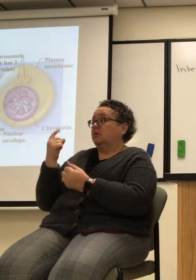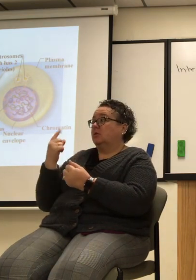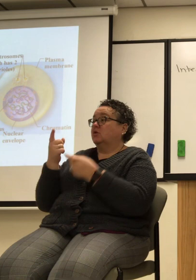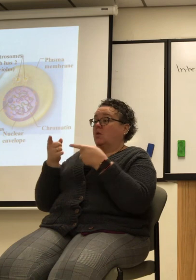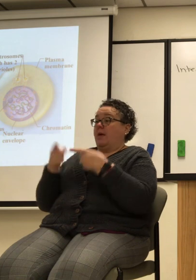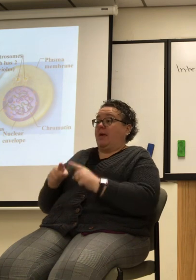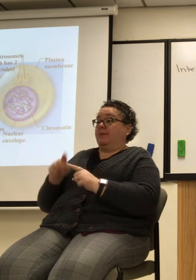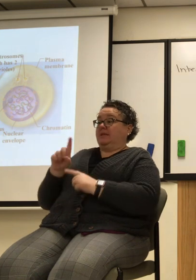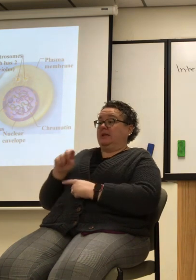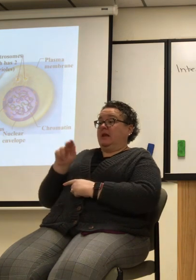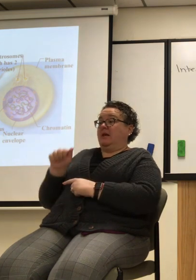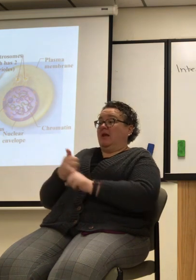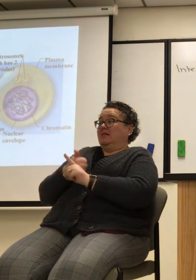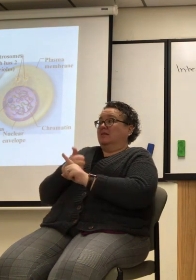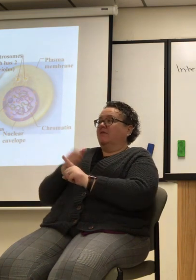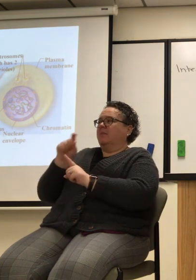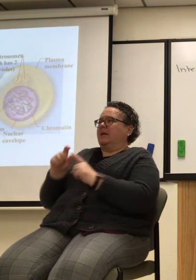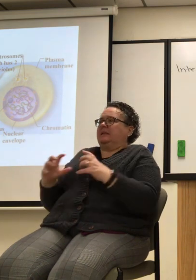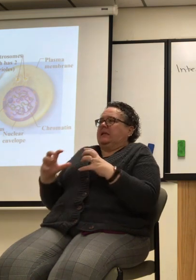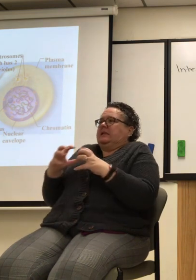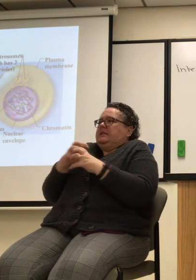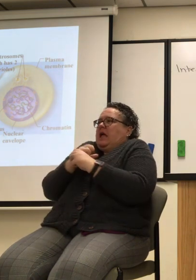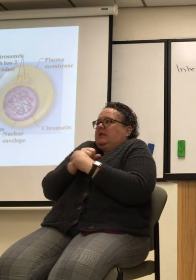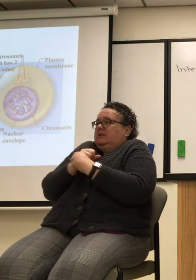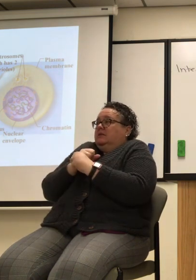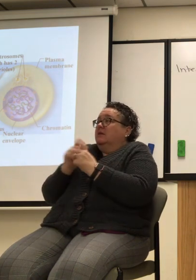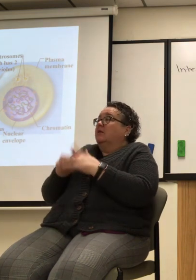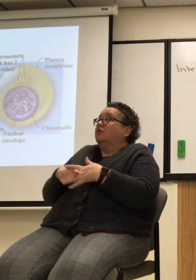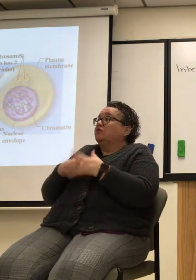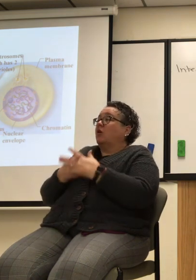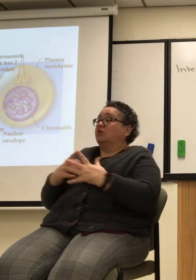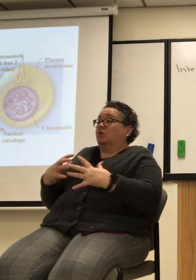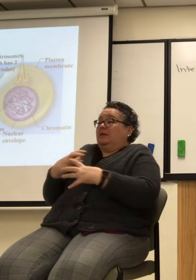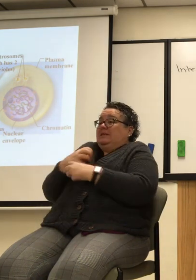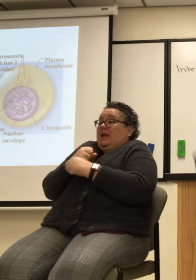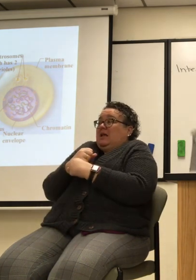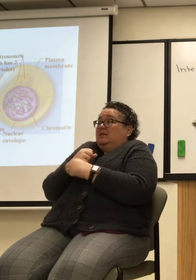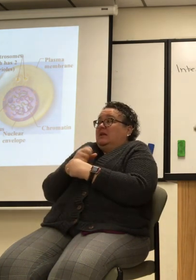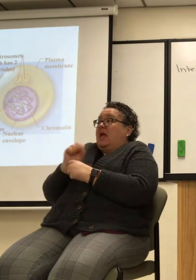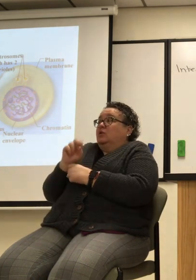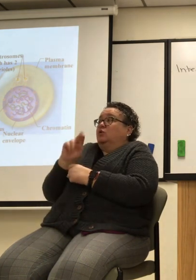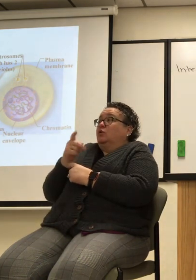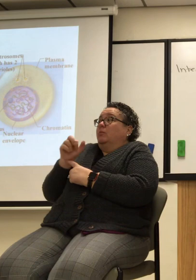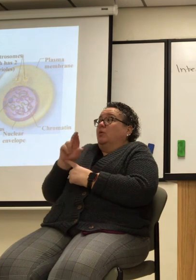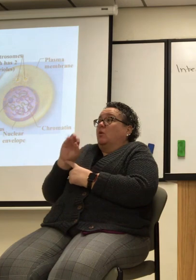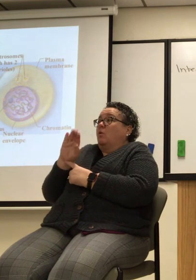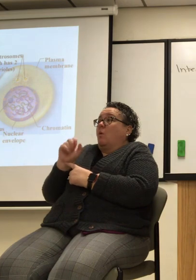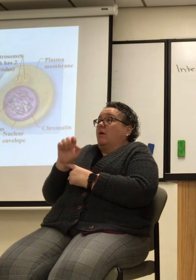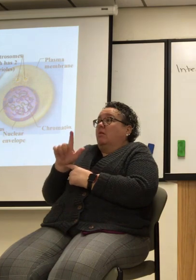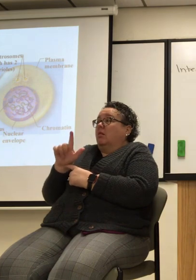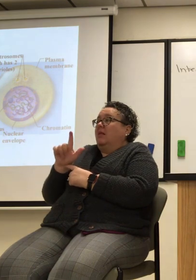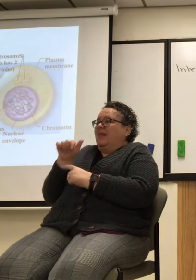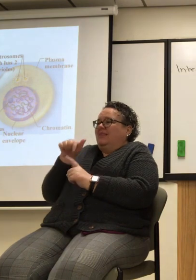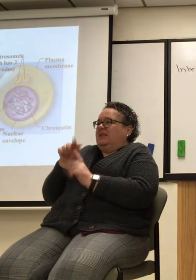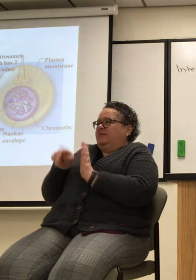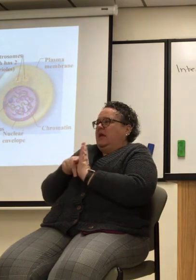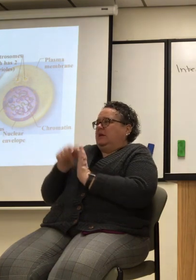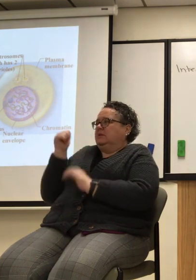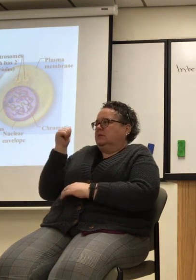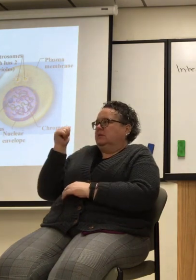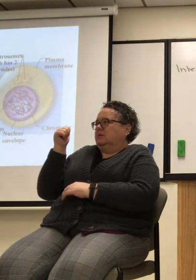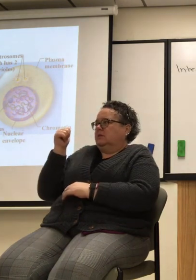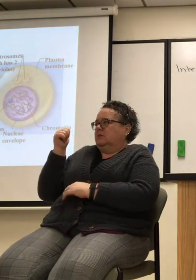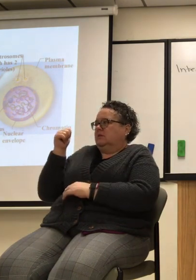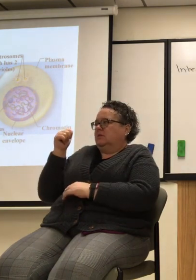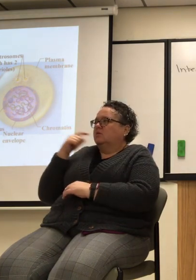the DNA has to condense, and it starts to condense in supercoil in this phase.